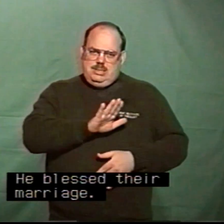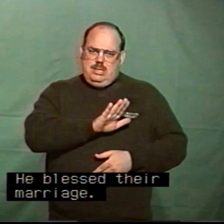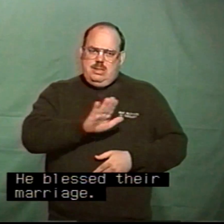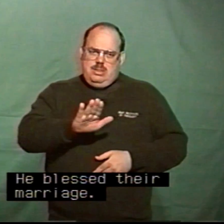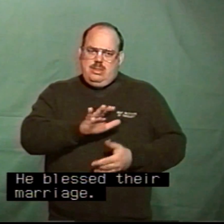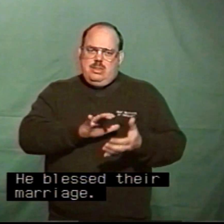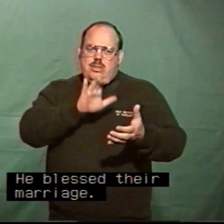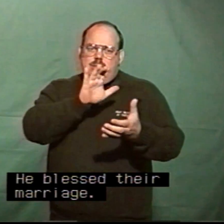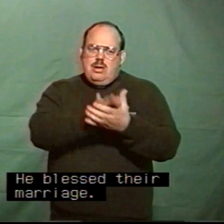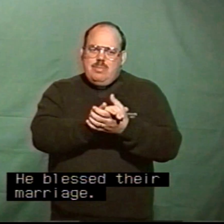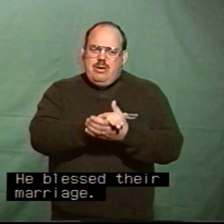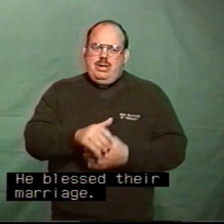He blessed their marriage.